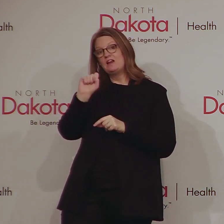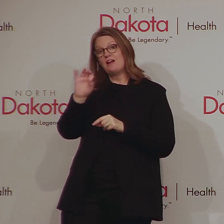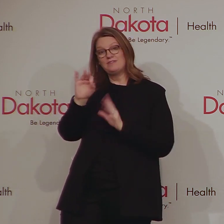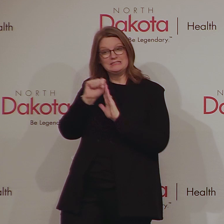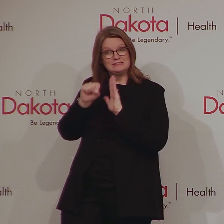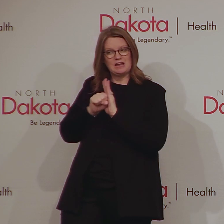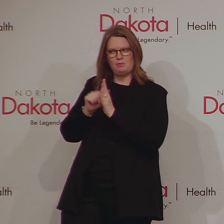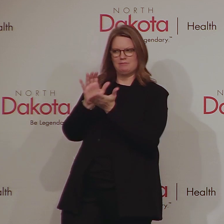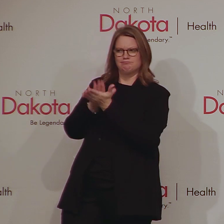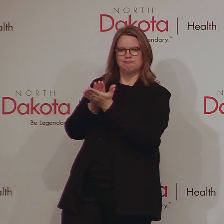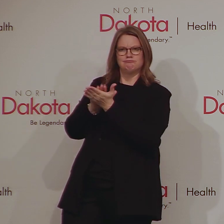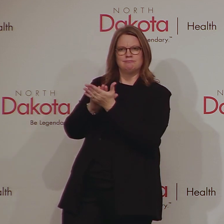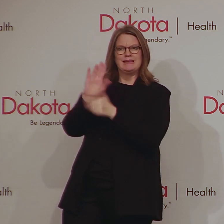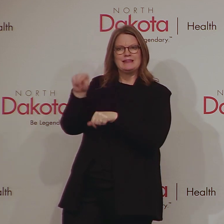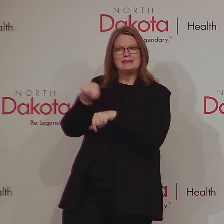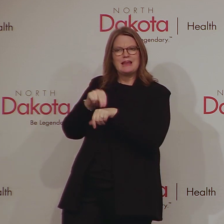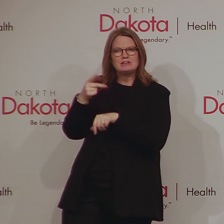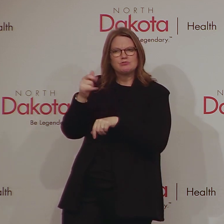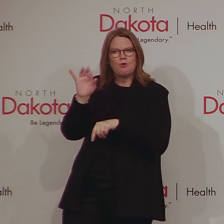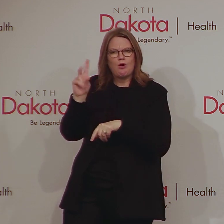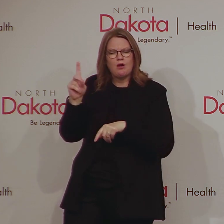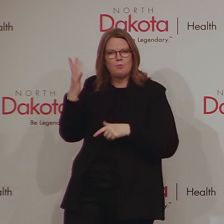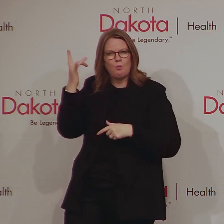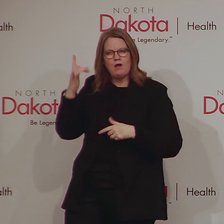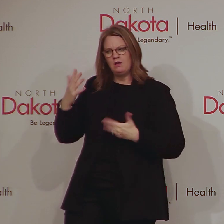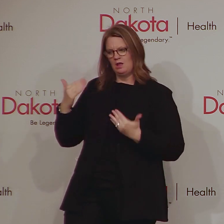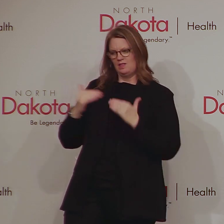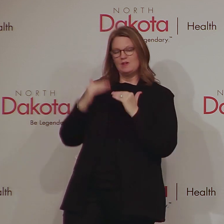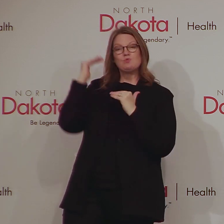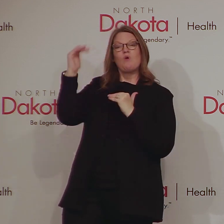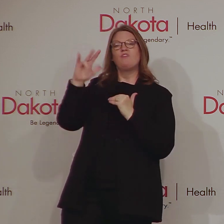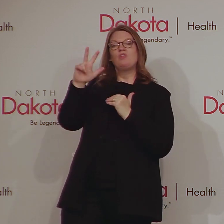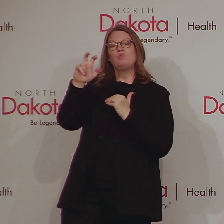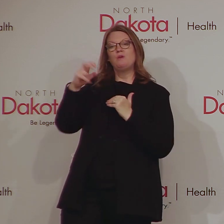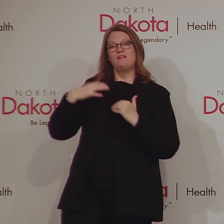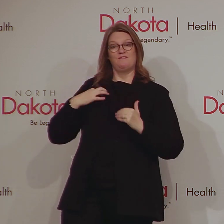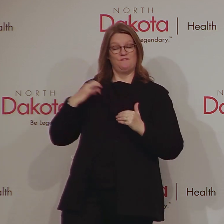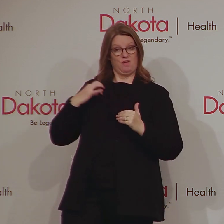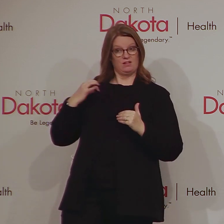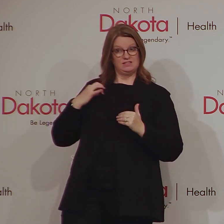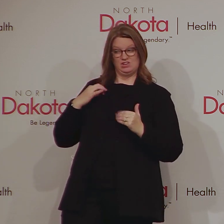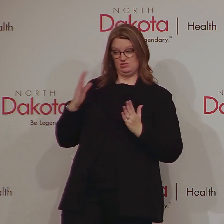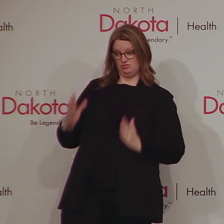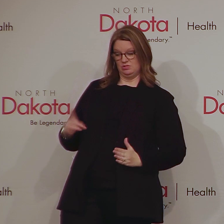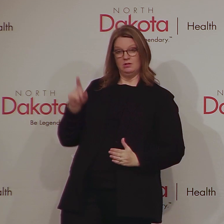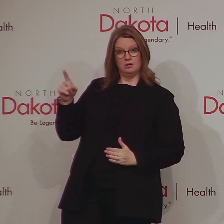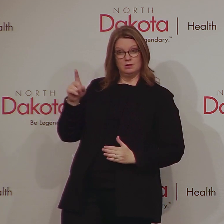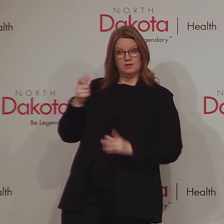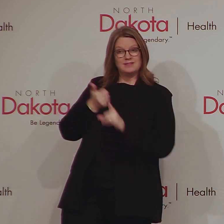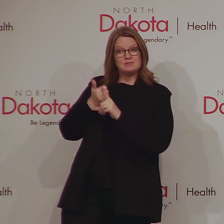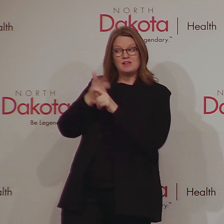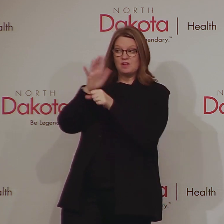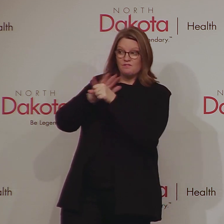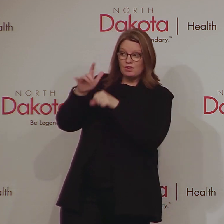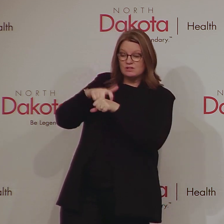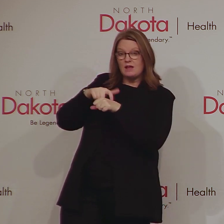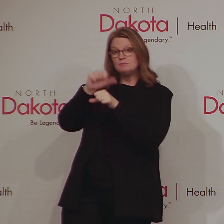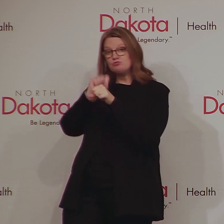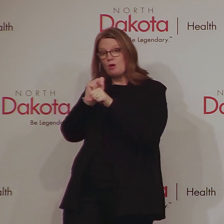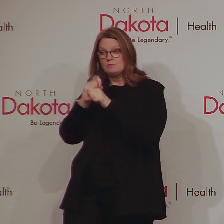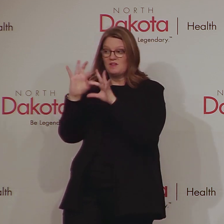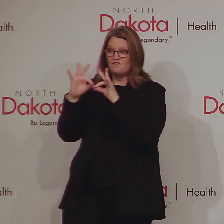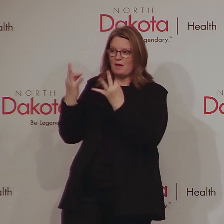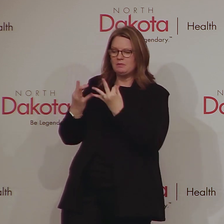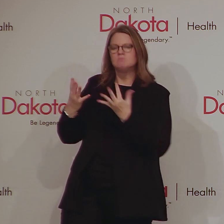because today we still have over 300 volunteers from our National Guard. These are individuals who have full-time jobs and families who